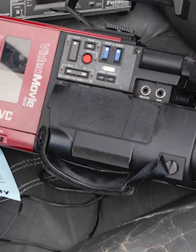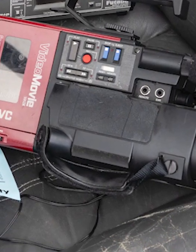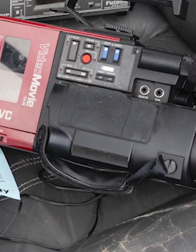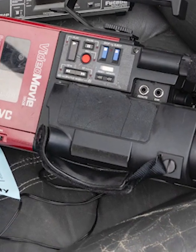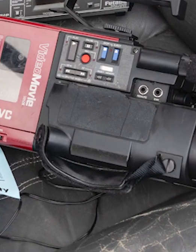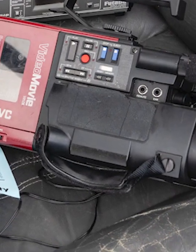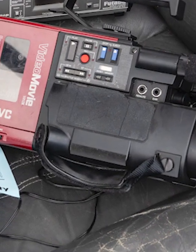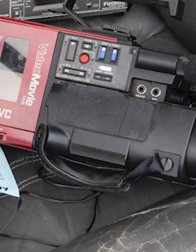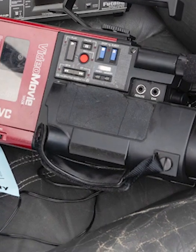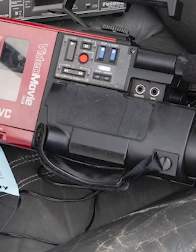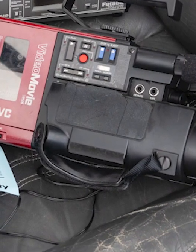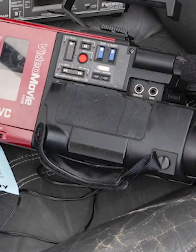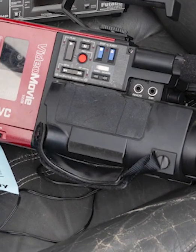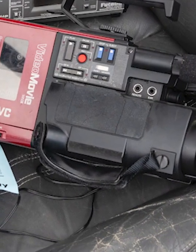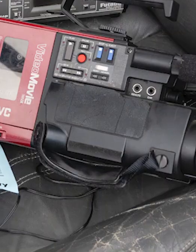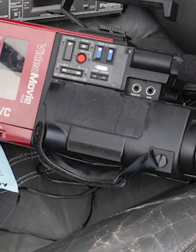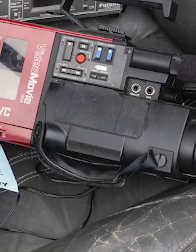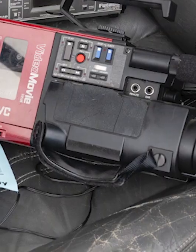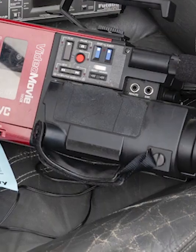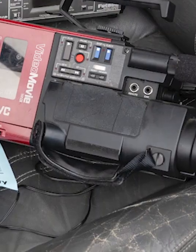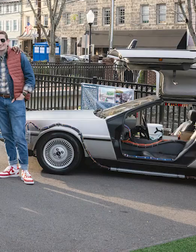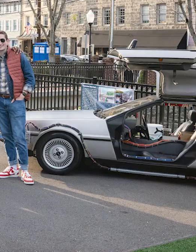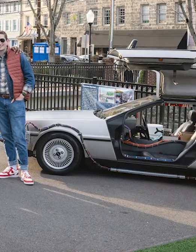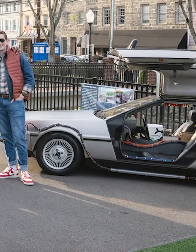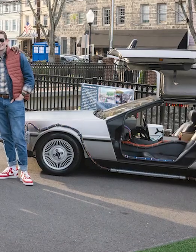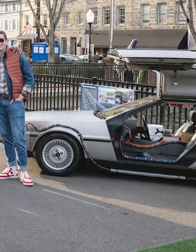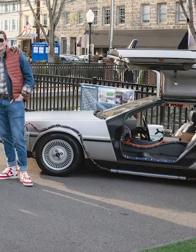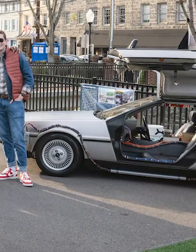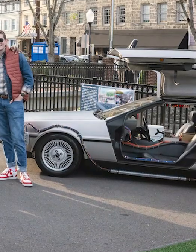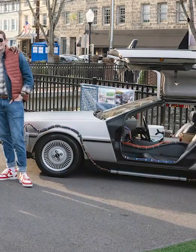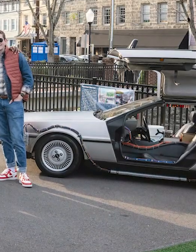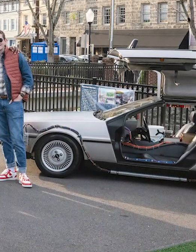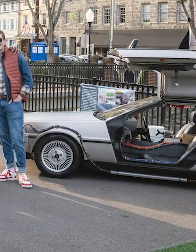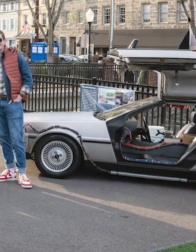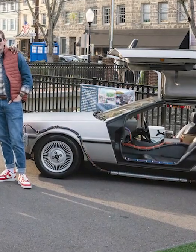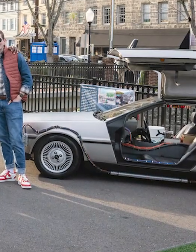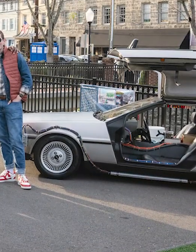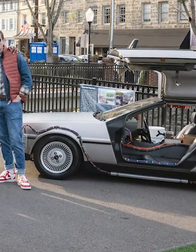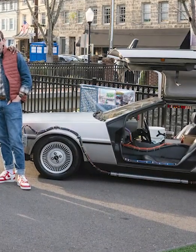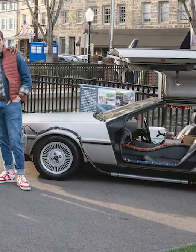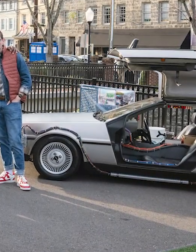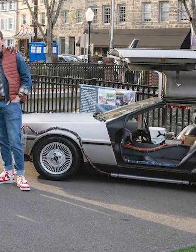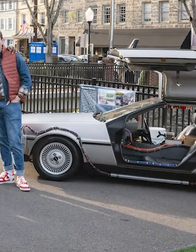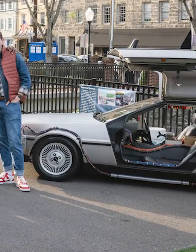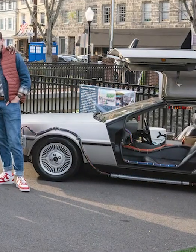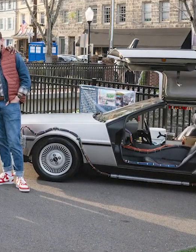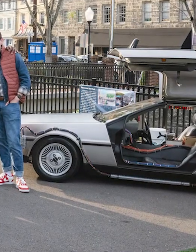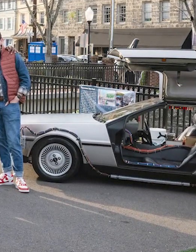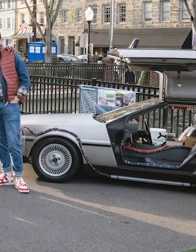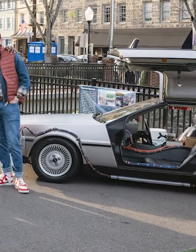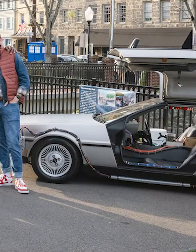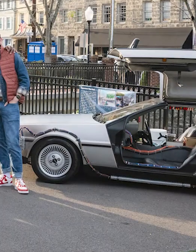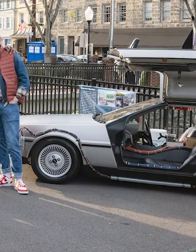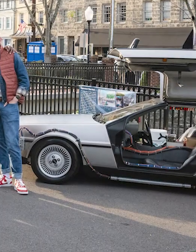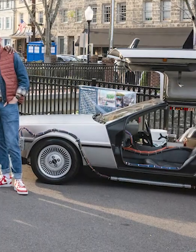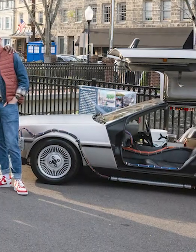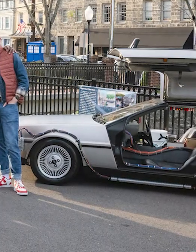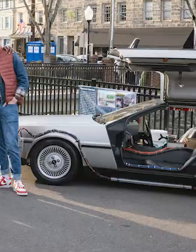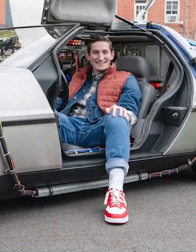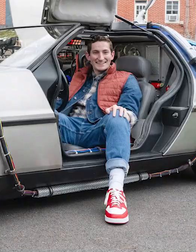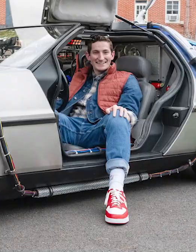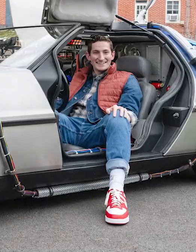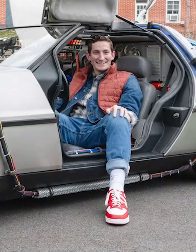thing. And we held a ceremony over there in Tiber Park. And for those who weren't there, we had a DeLorean, we had